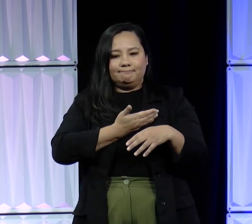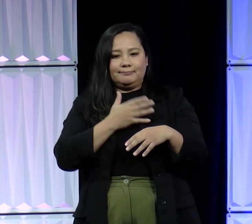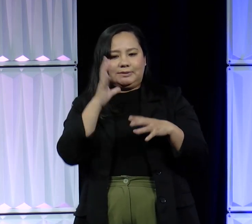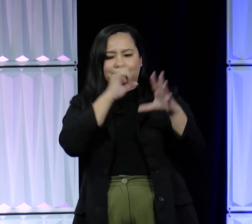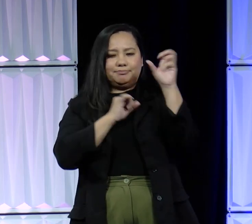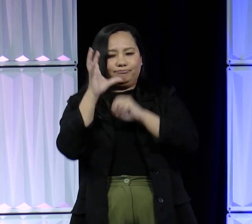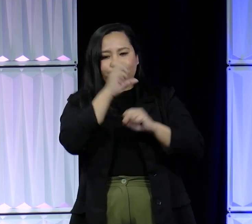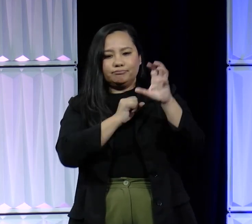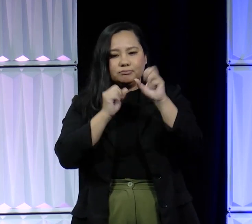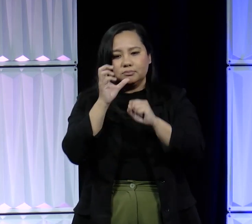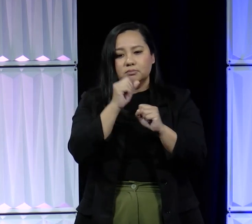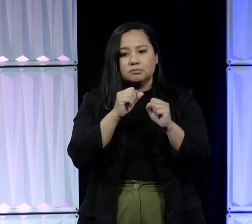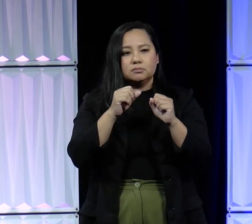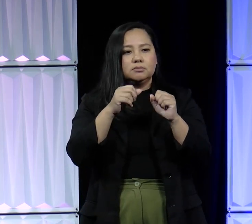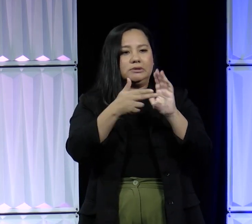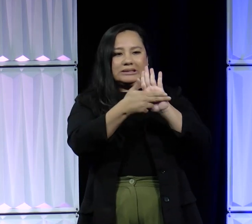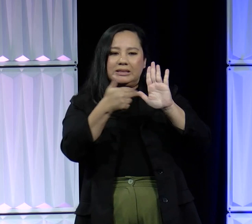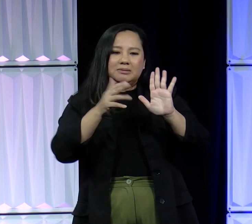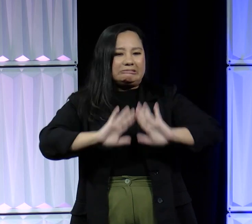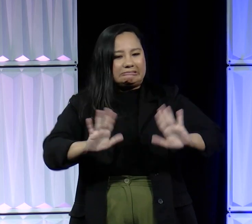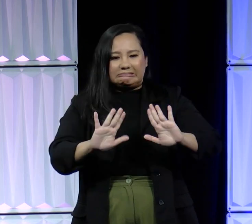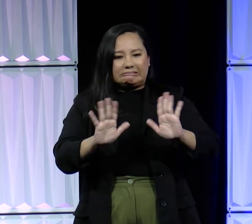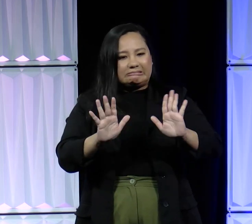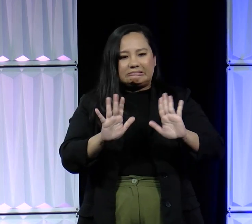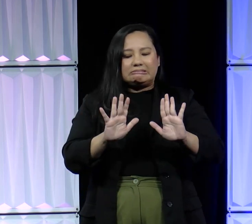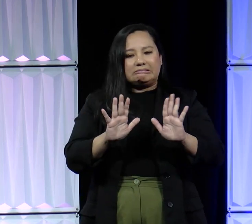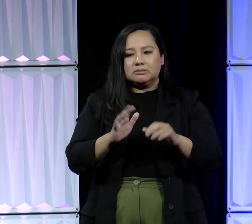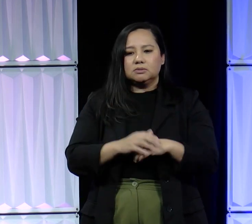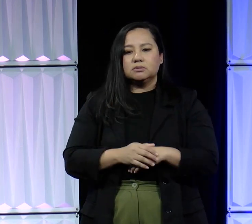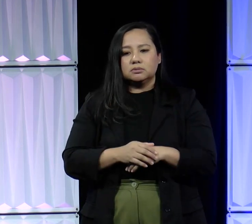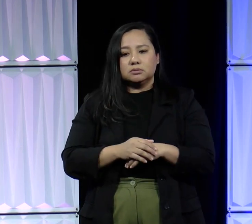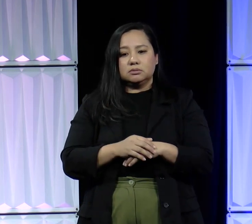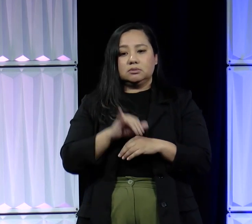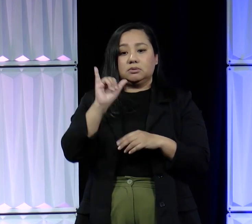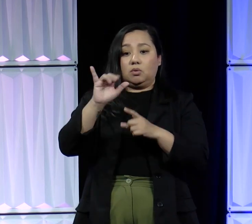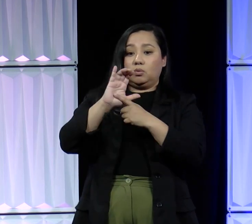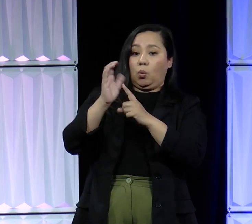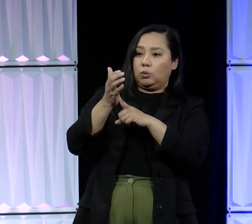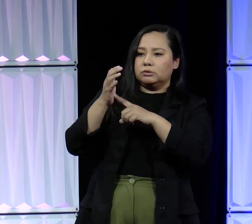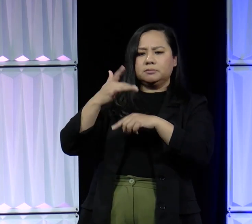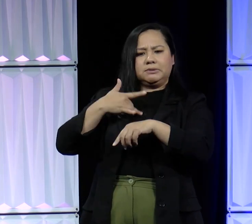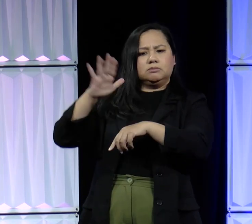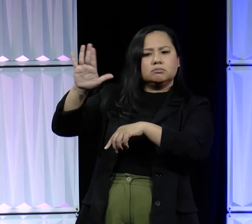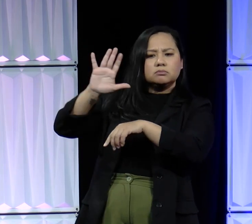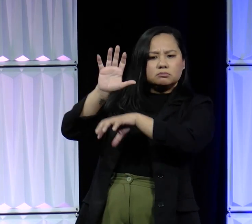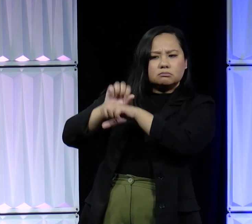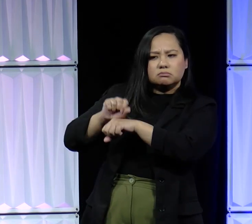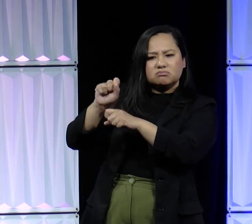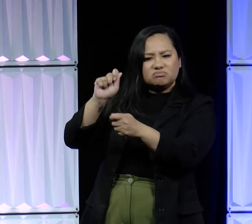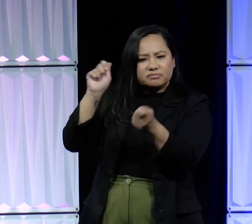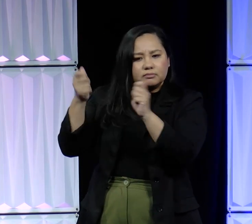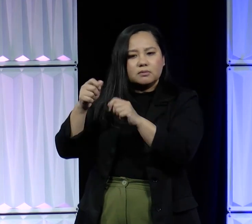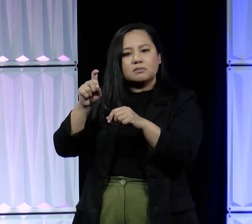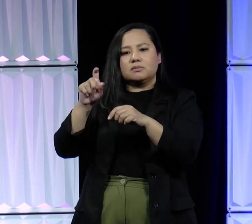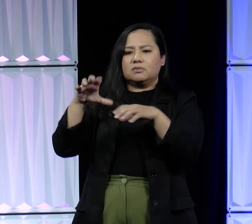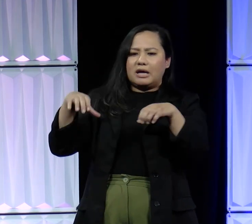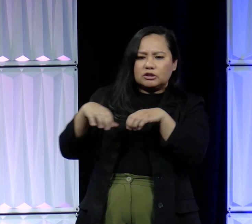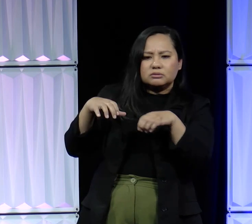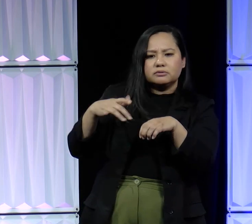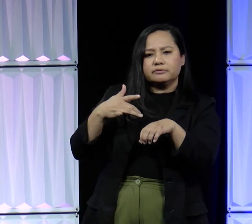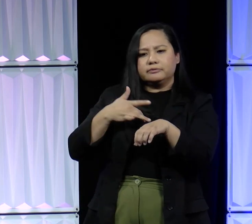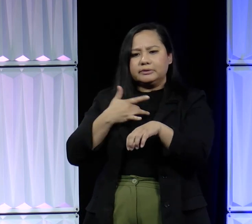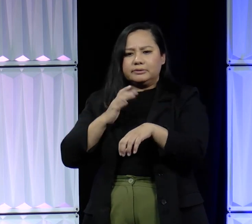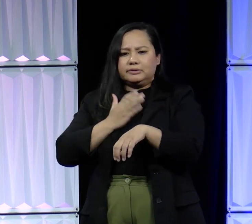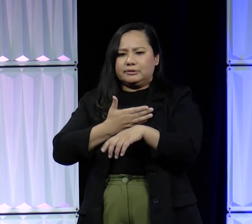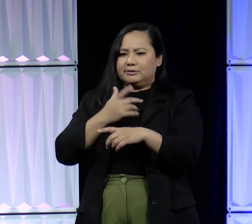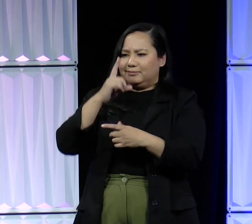everyone involved in a child's life. We must shift the cultural norms and behaviors, actions and feelings, beliefs, hearts